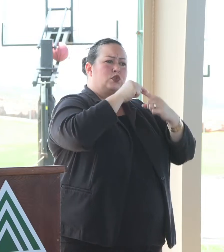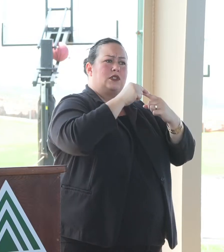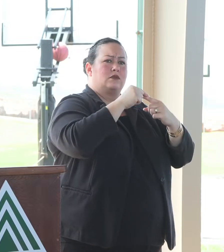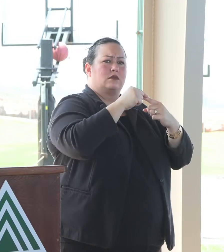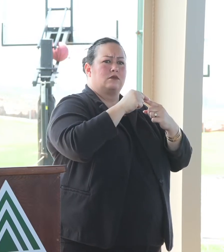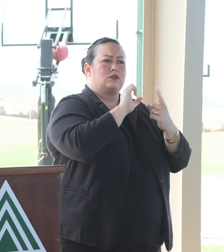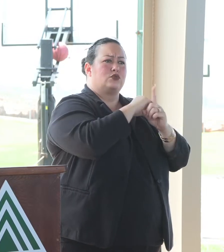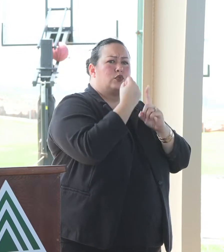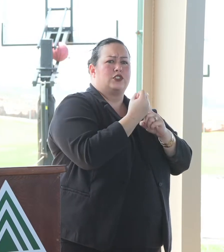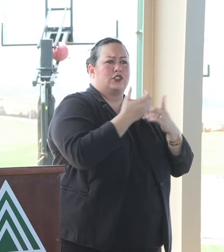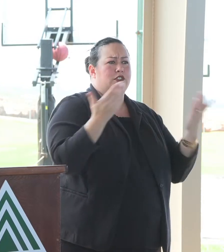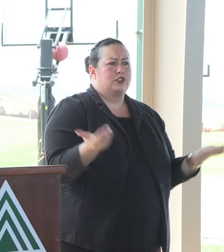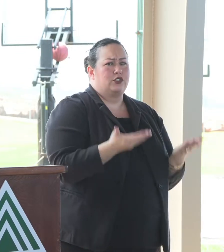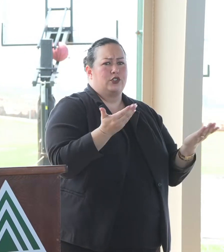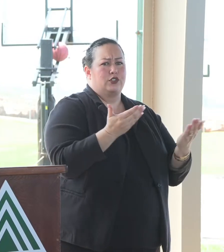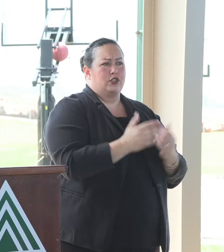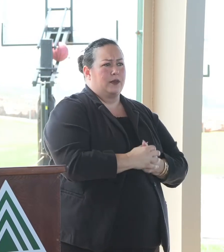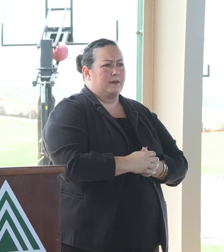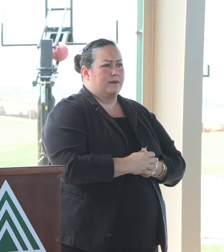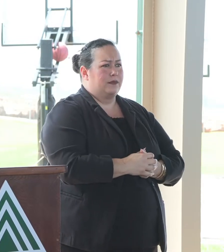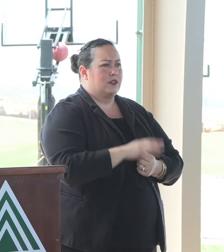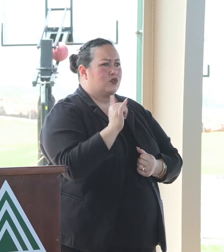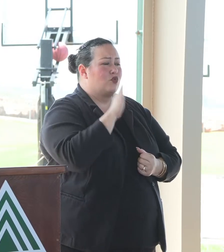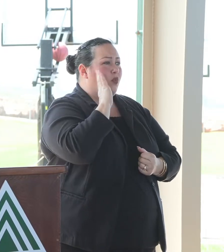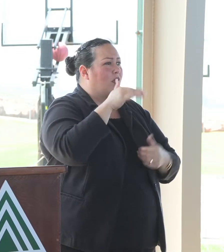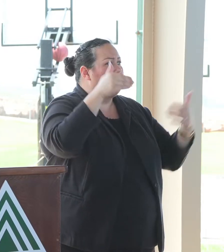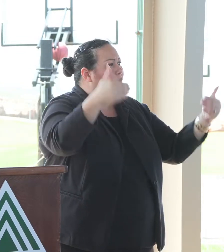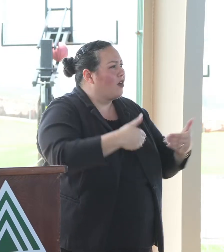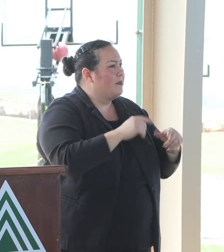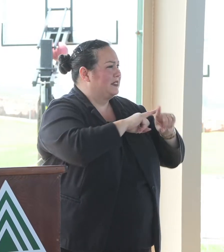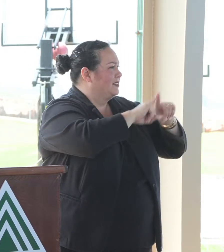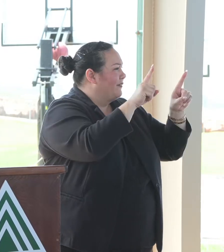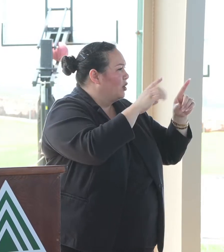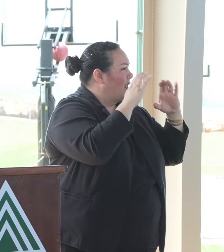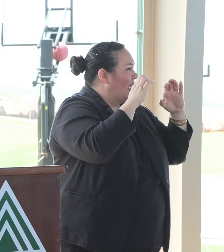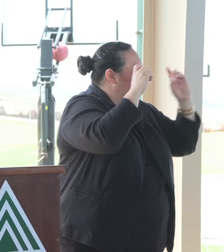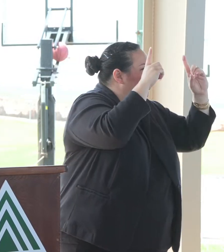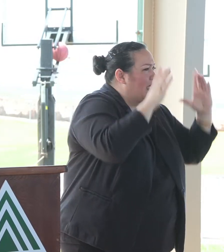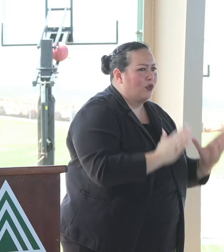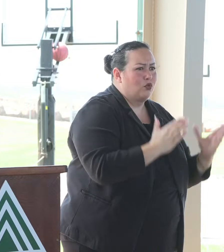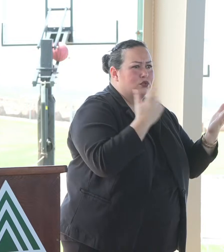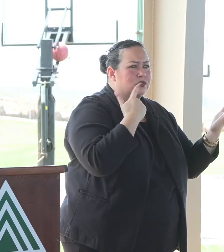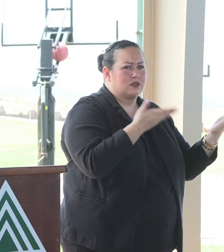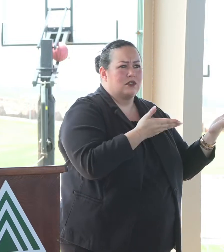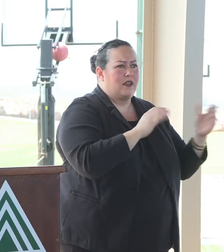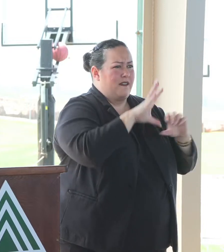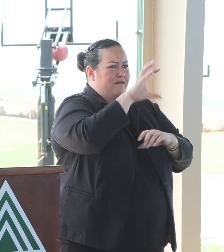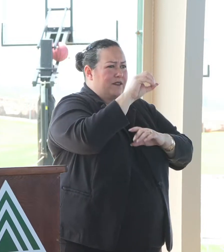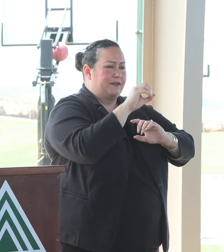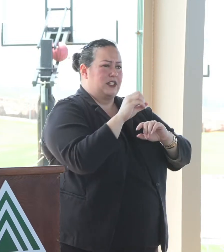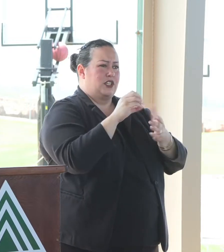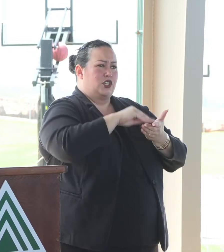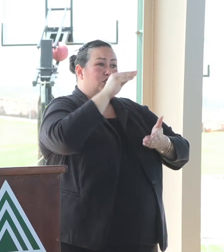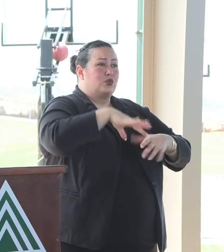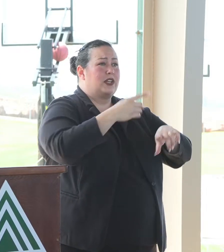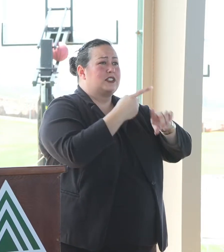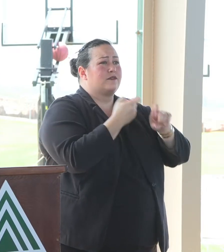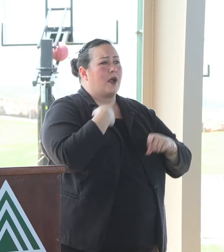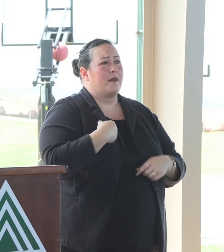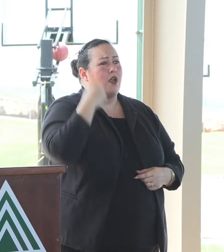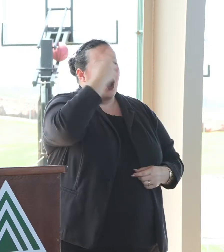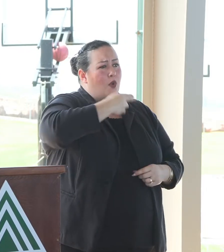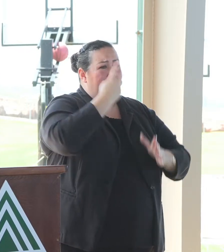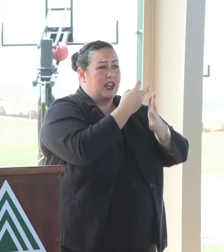to welcome different educators. We're going to have 50 students from Kaiapuni here